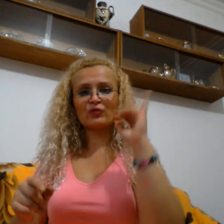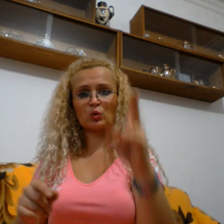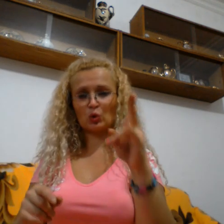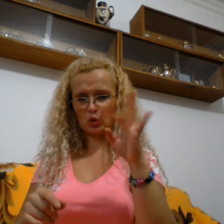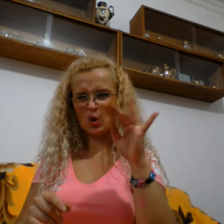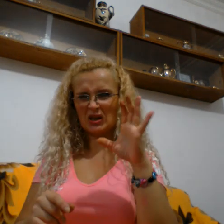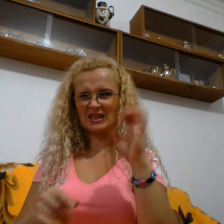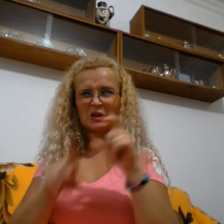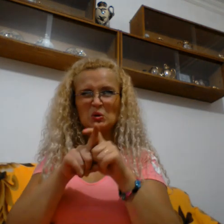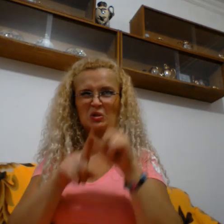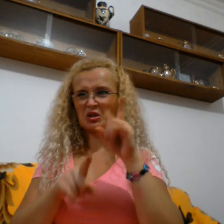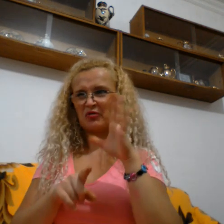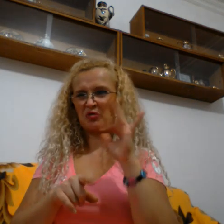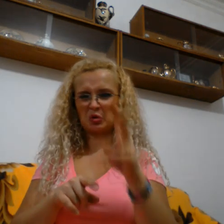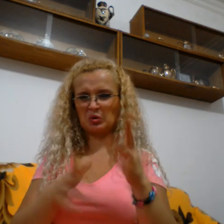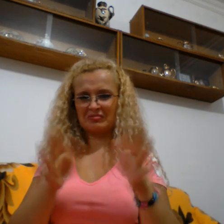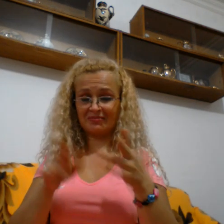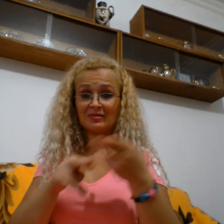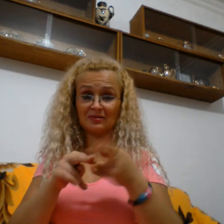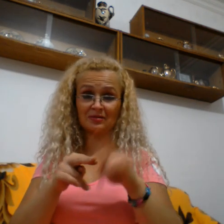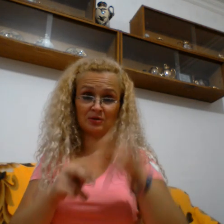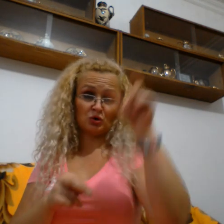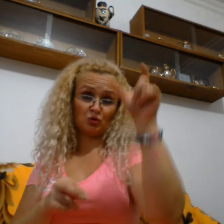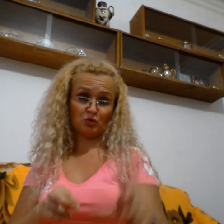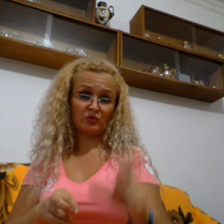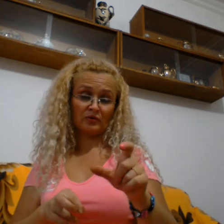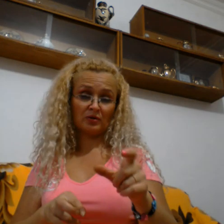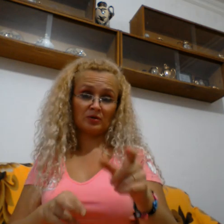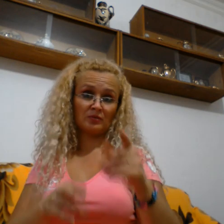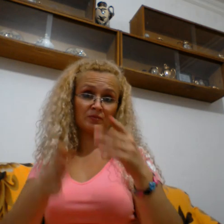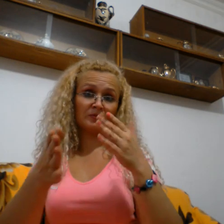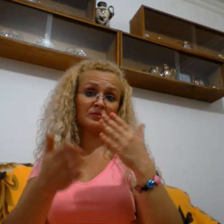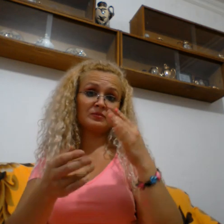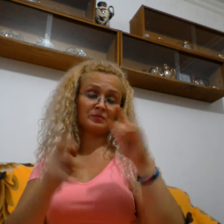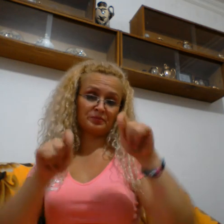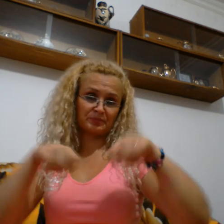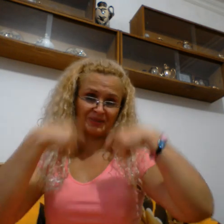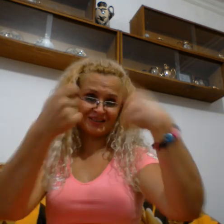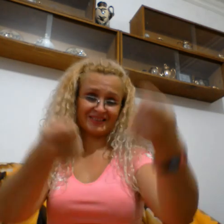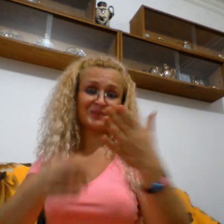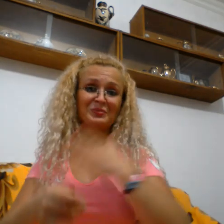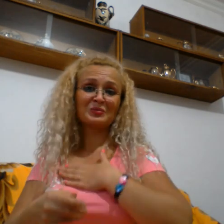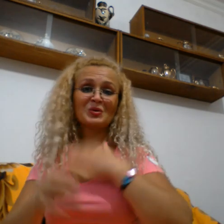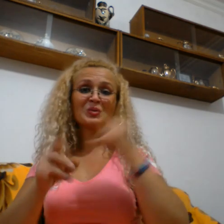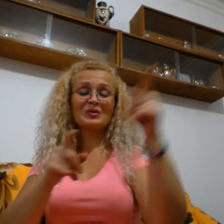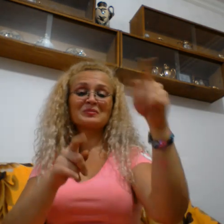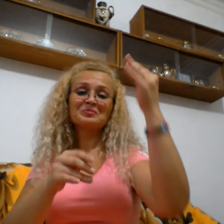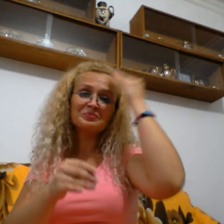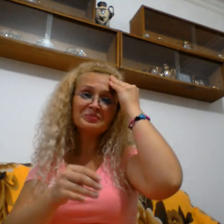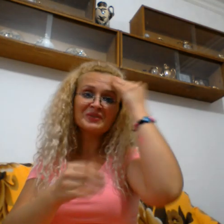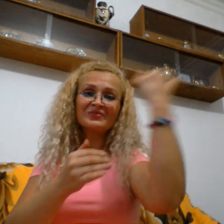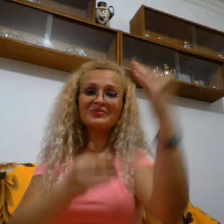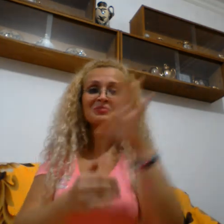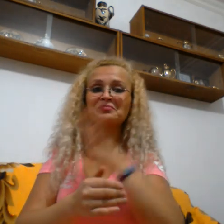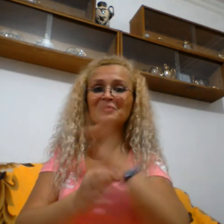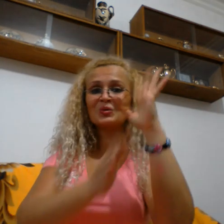endeavors, taking you behind the scenes of all the groundbreaking science taking place off the Earth, for the Earth, and all the technology demonstration NASA